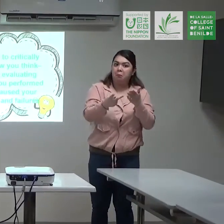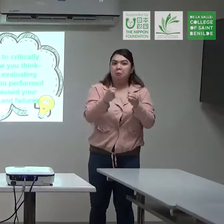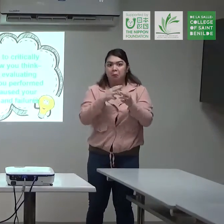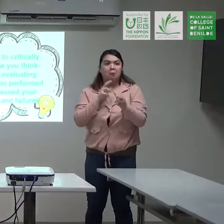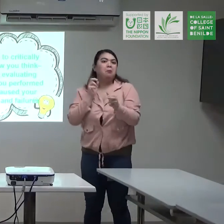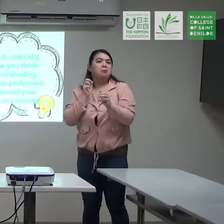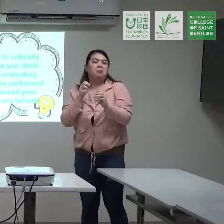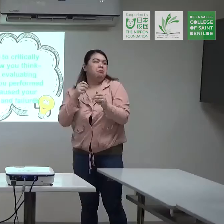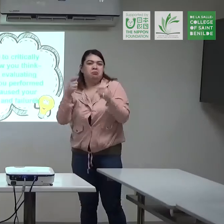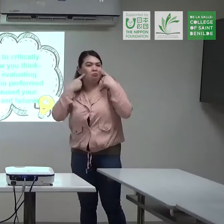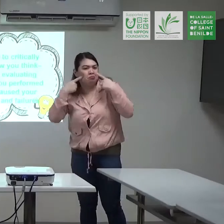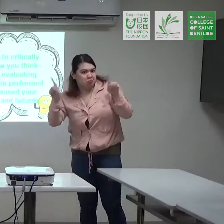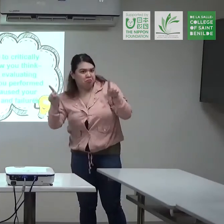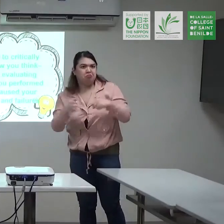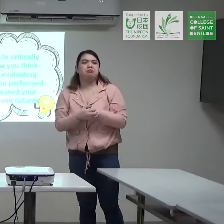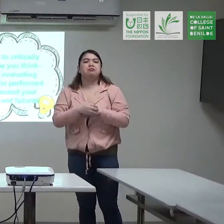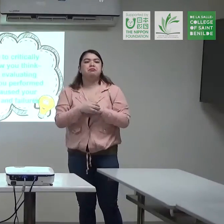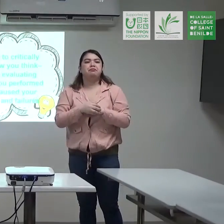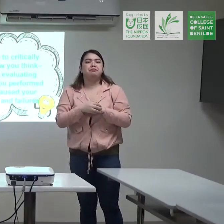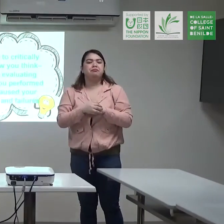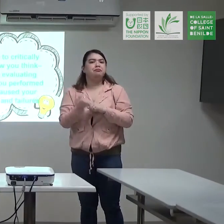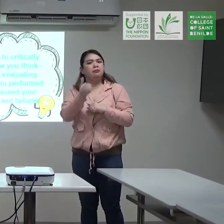What else? It